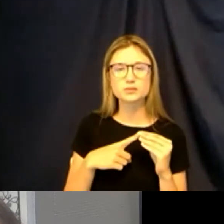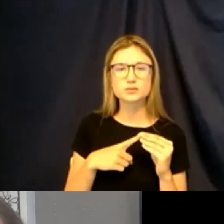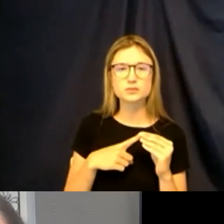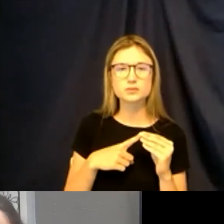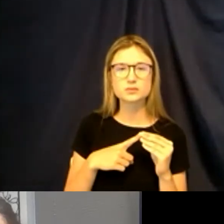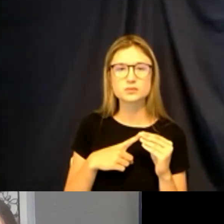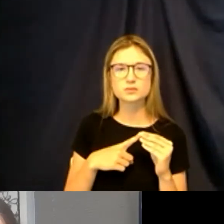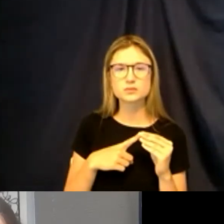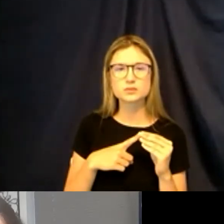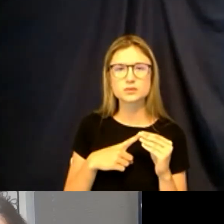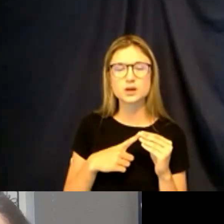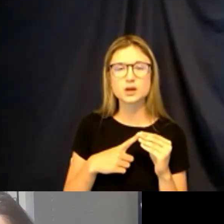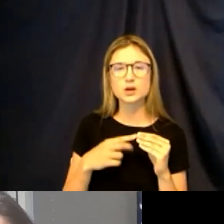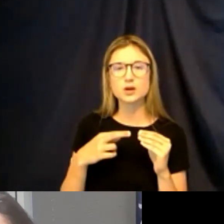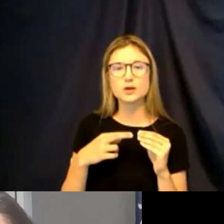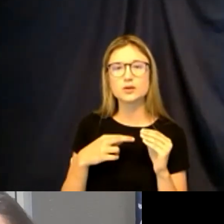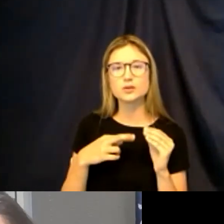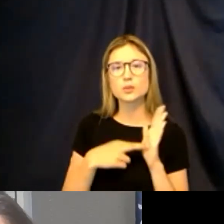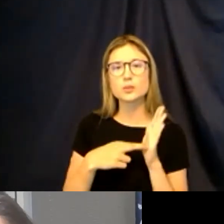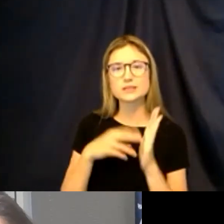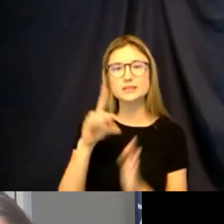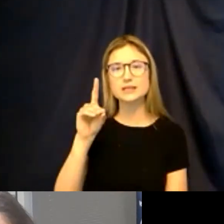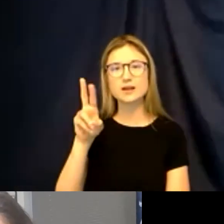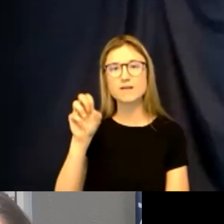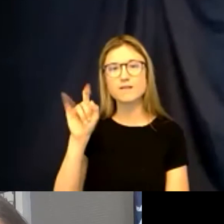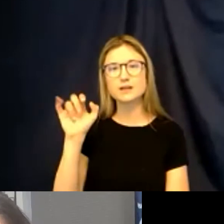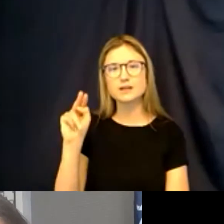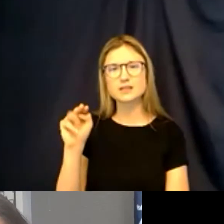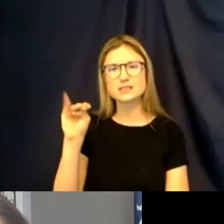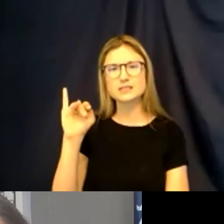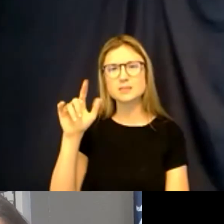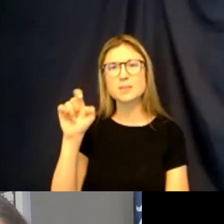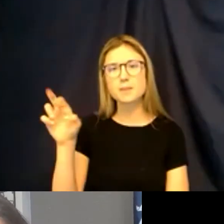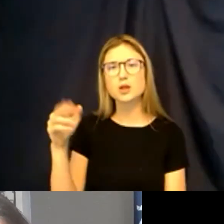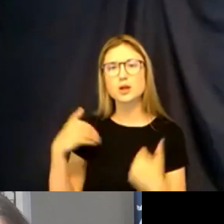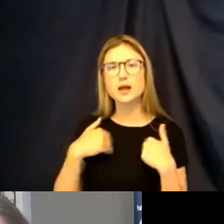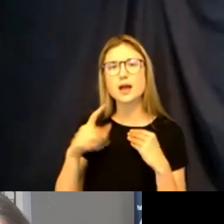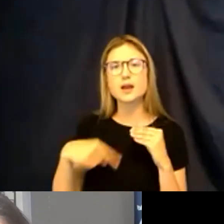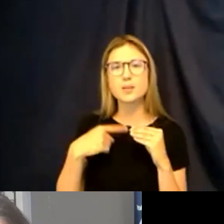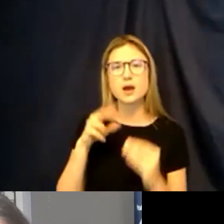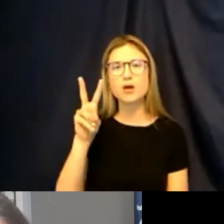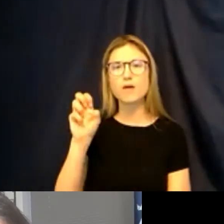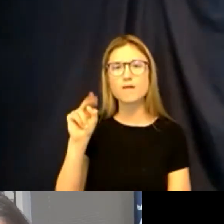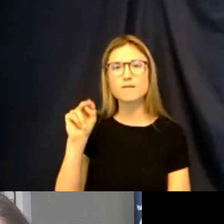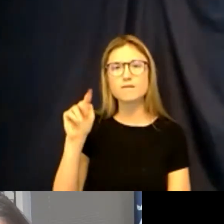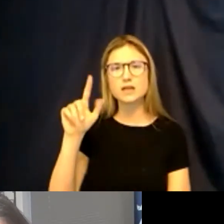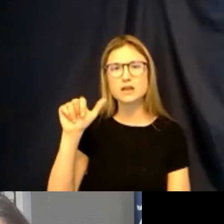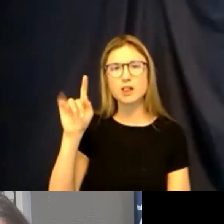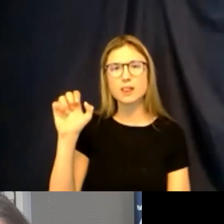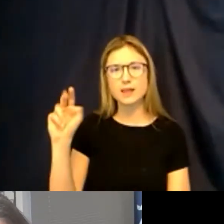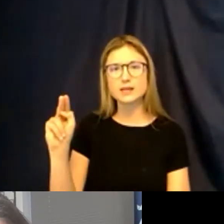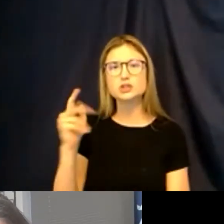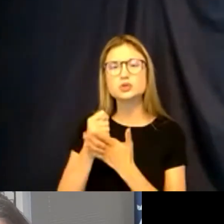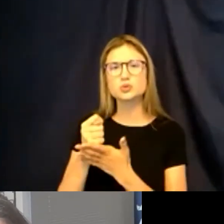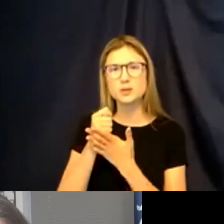that Representative Dustin Miller had in regards to ventilation treatment. And that was important because we had some issues during COVID,